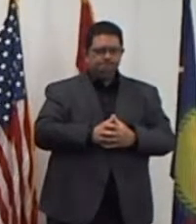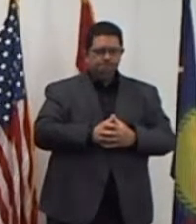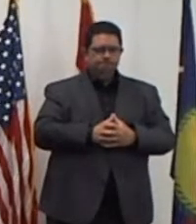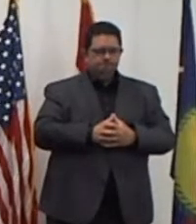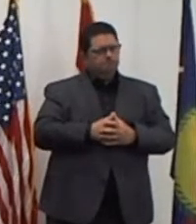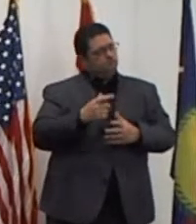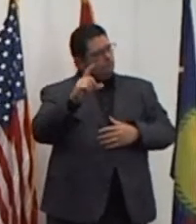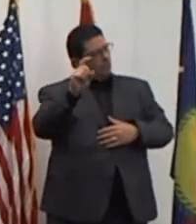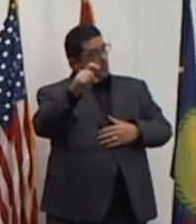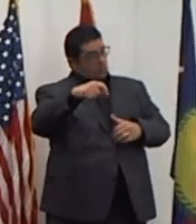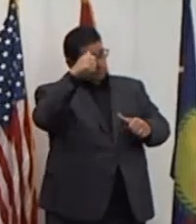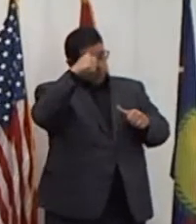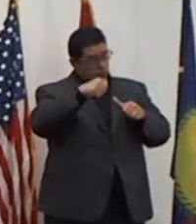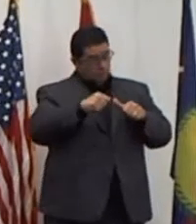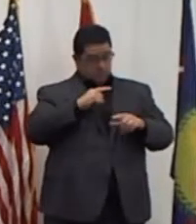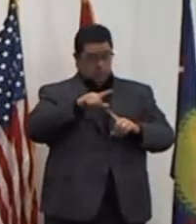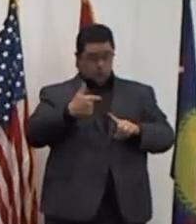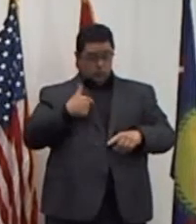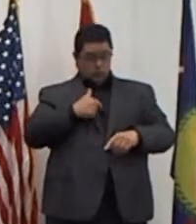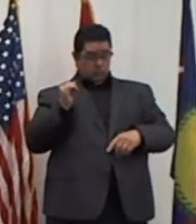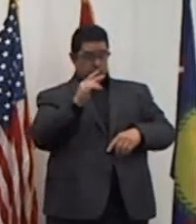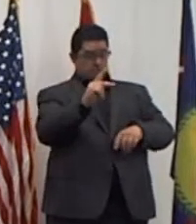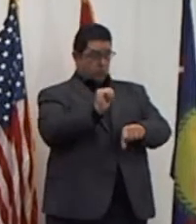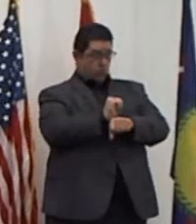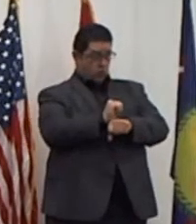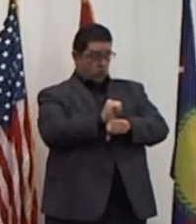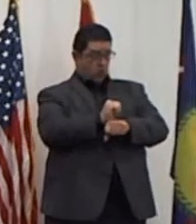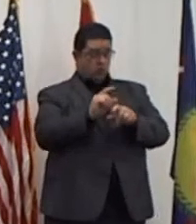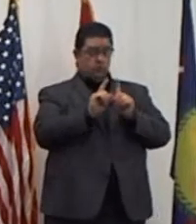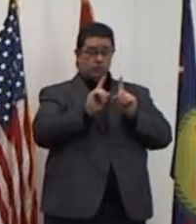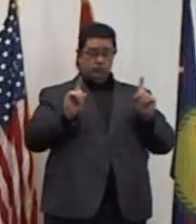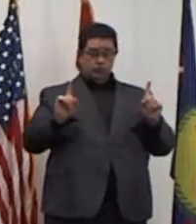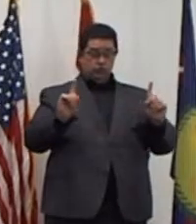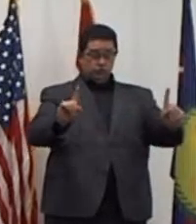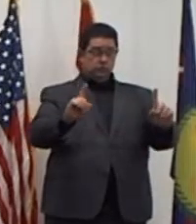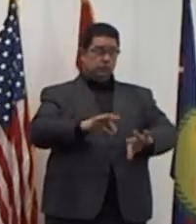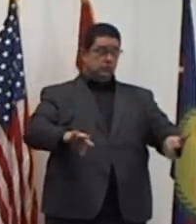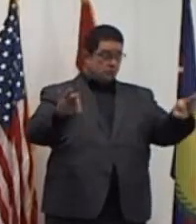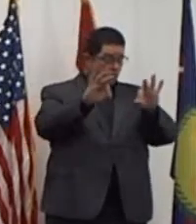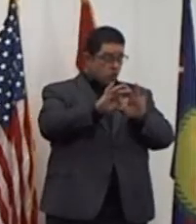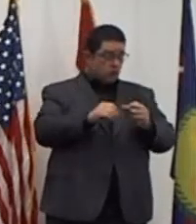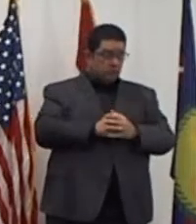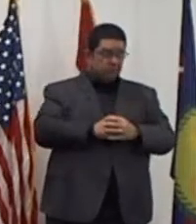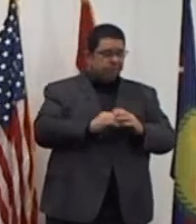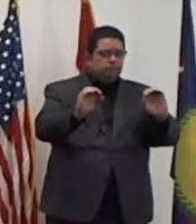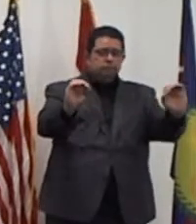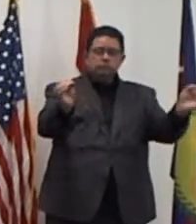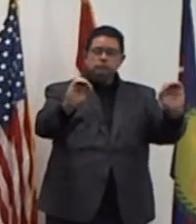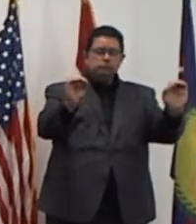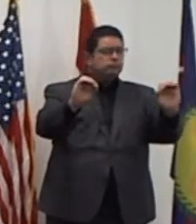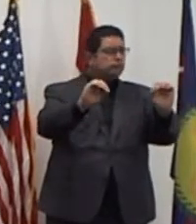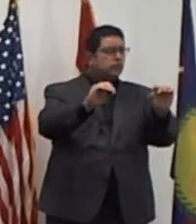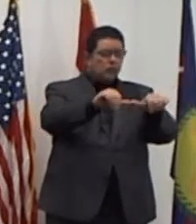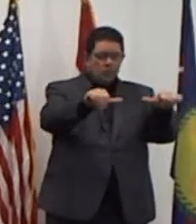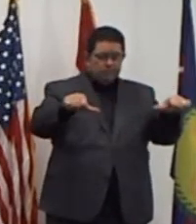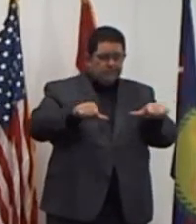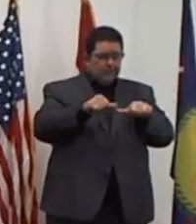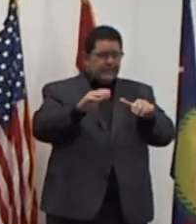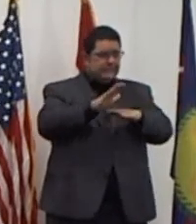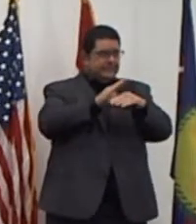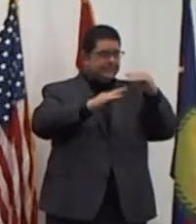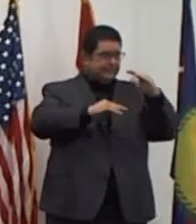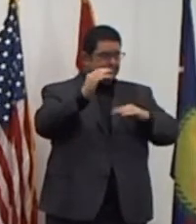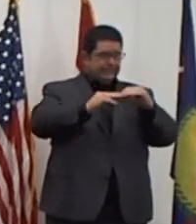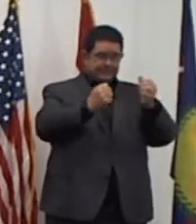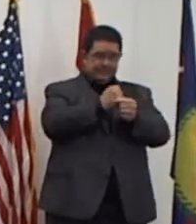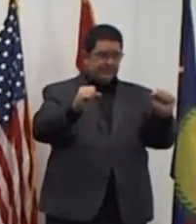to remember, as we go back to our workplaces, that social distancing is important. There is no place in a building that is safe. Mask